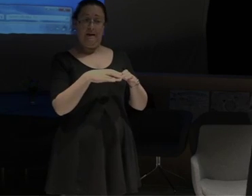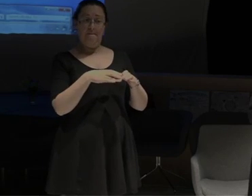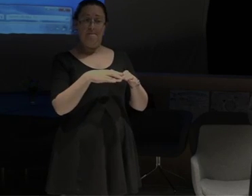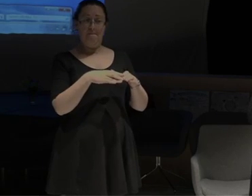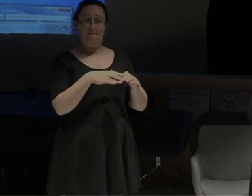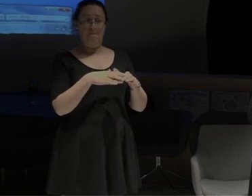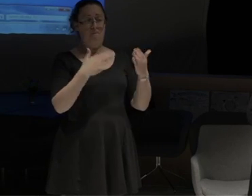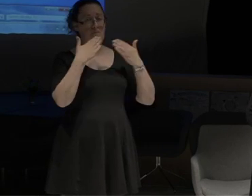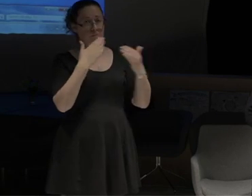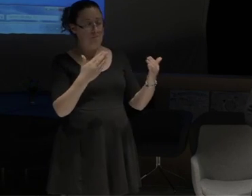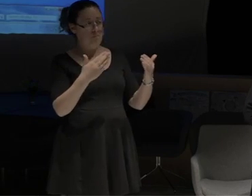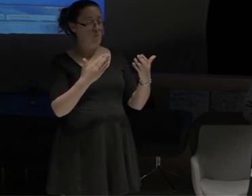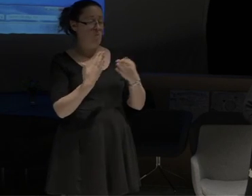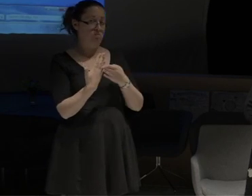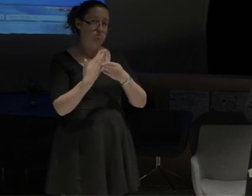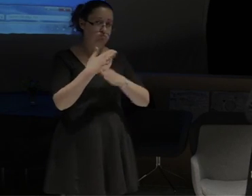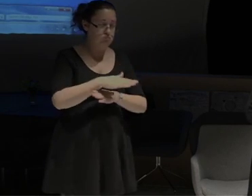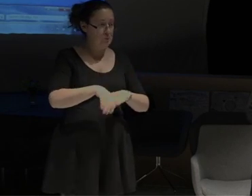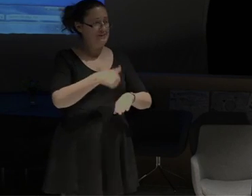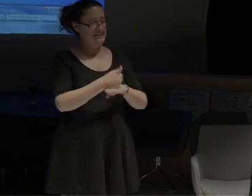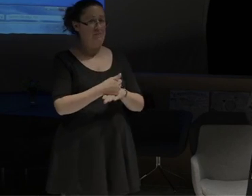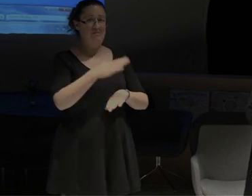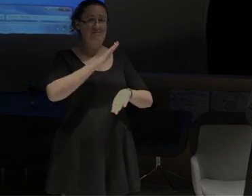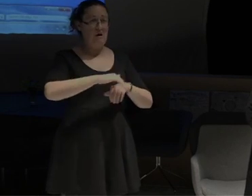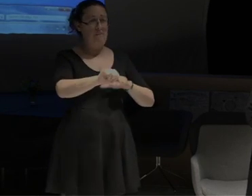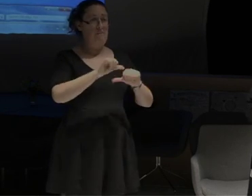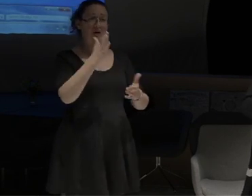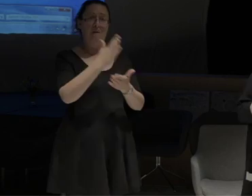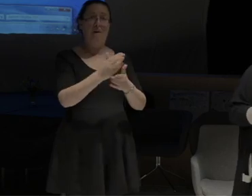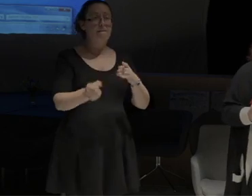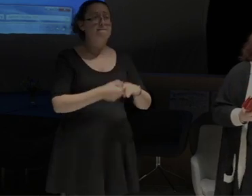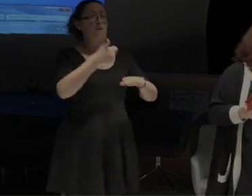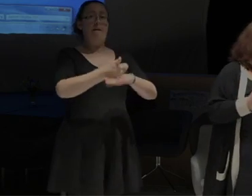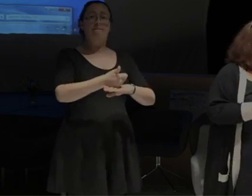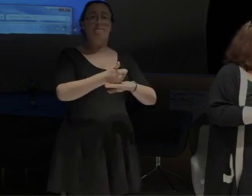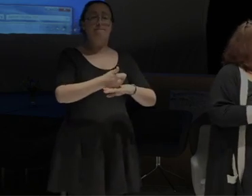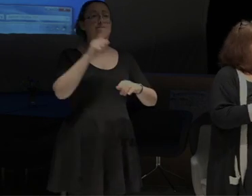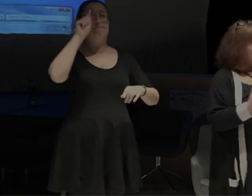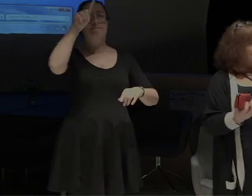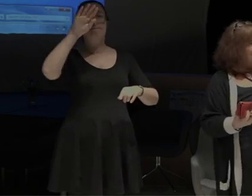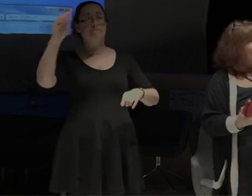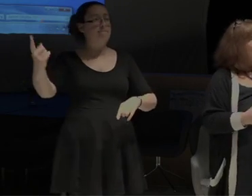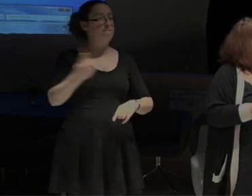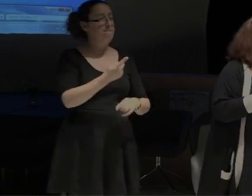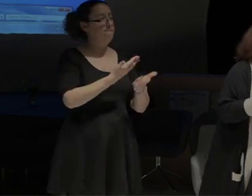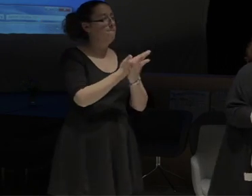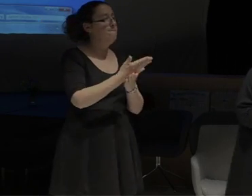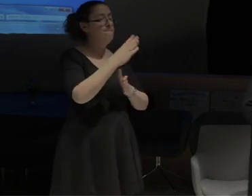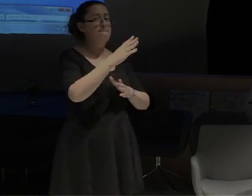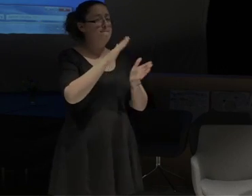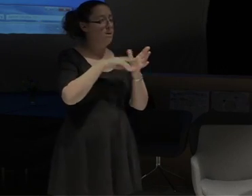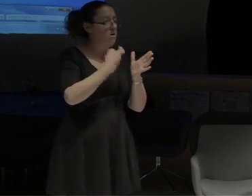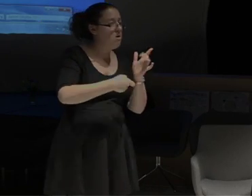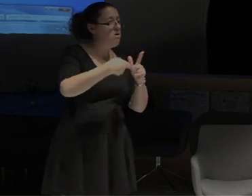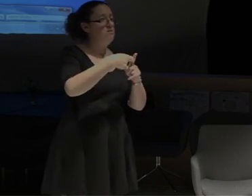really kind of worked hard to pull this off in a short space of time. It was a pop-up. You know, we just kind of had the idea, we came along, we talked to Mark, then we talked to a few